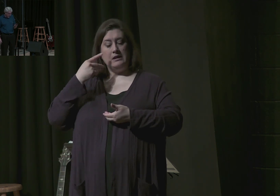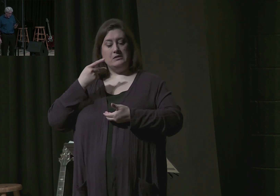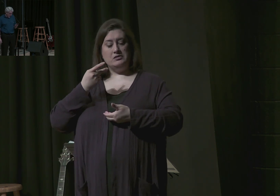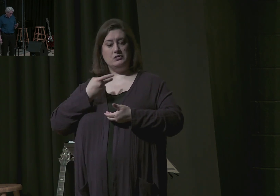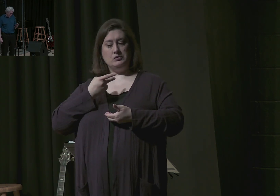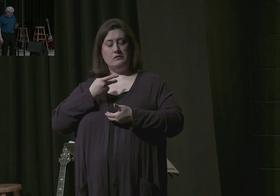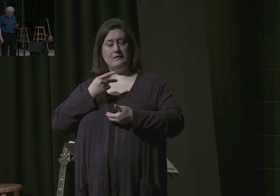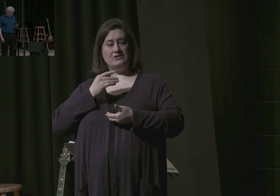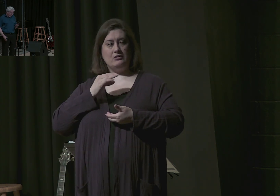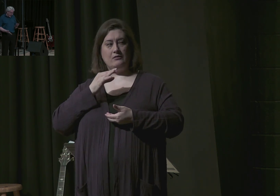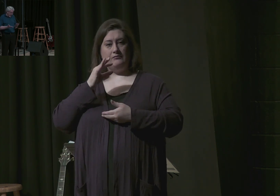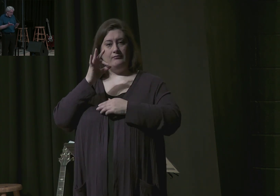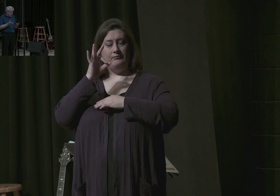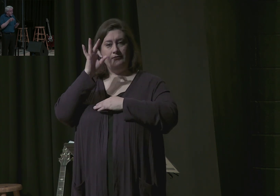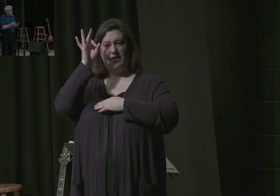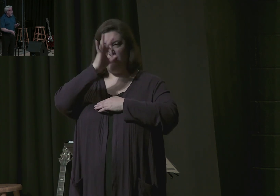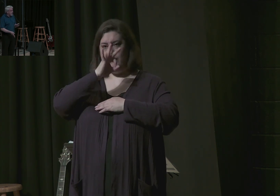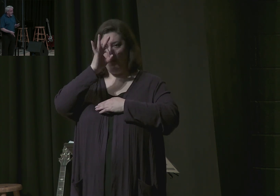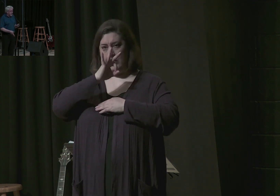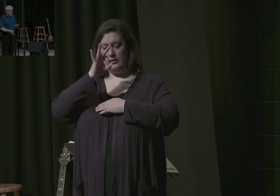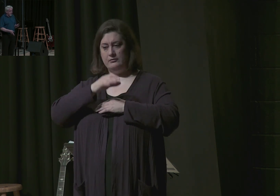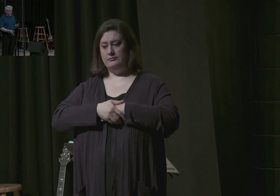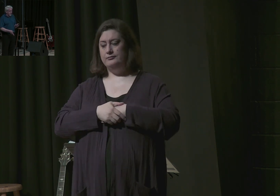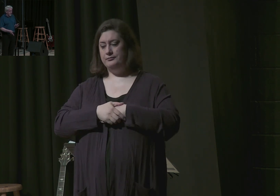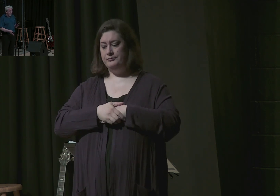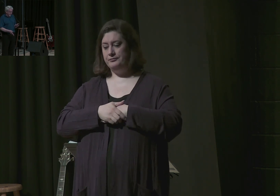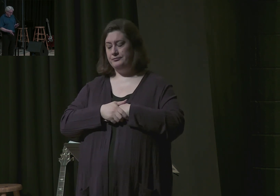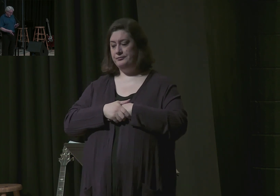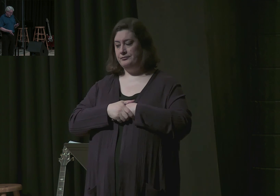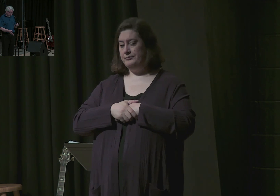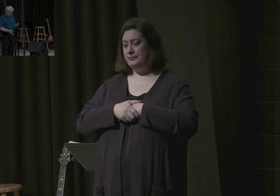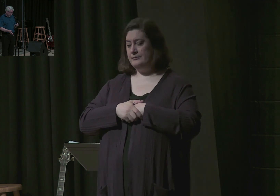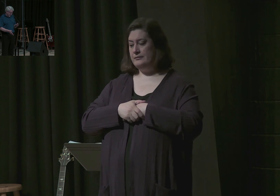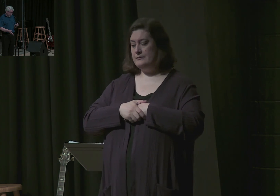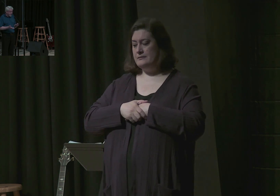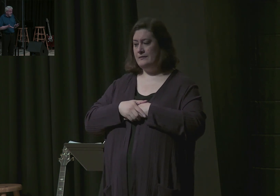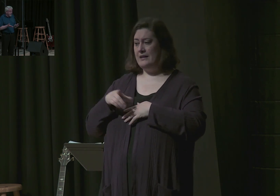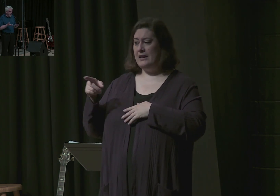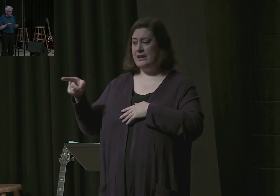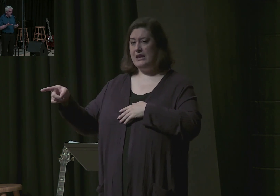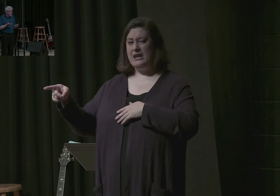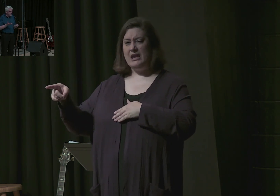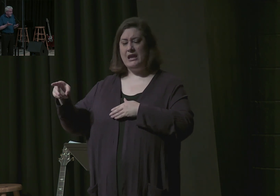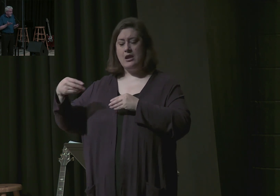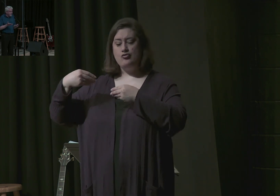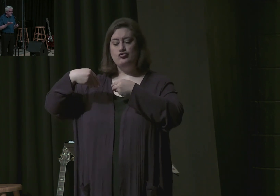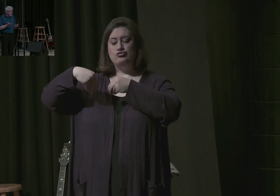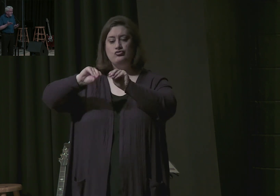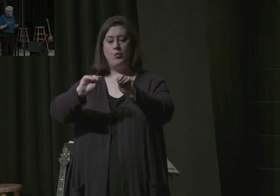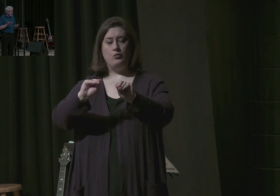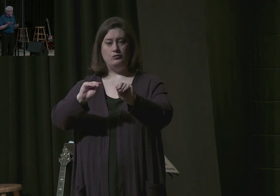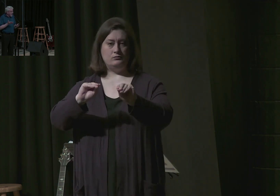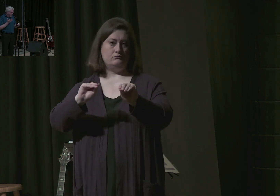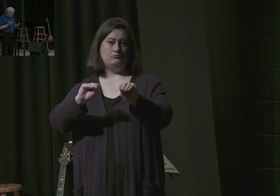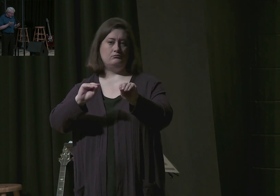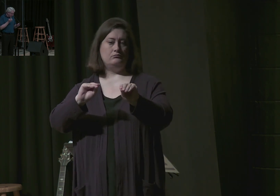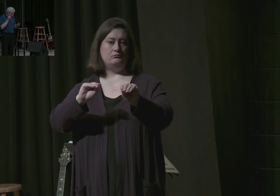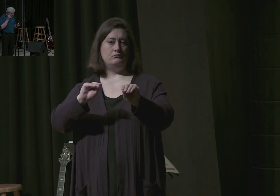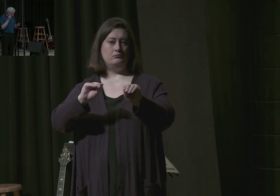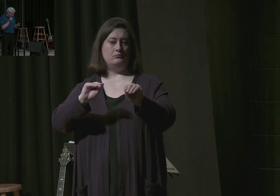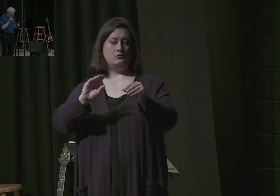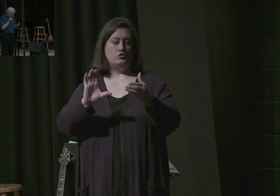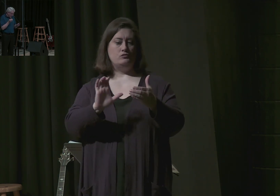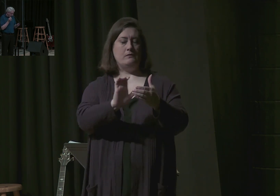foreigners? For he has sold us. Listen to their attitude. He